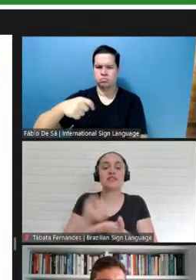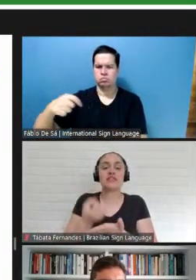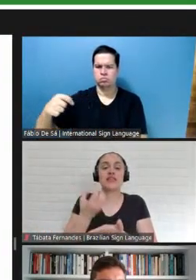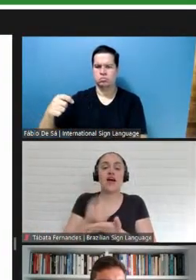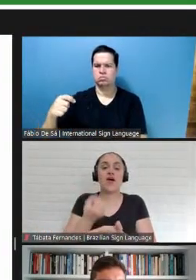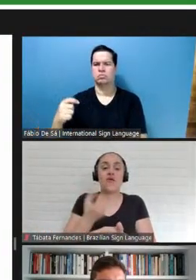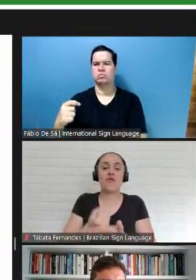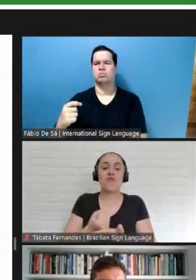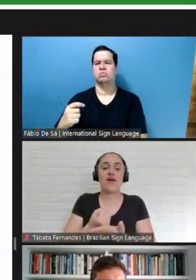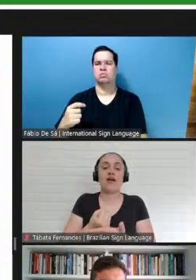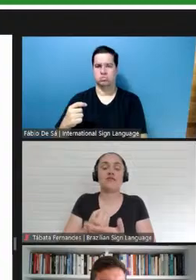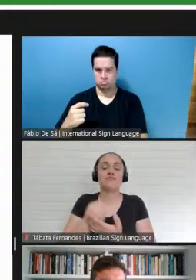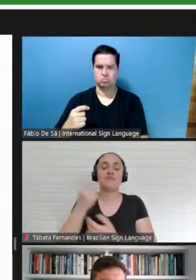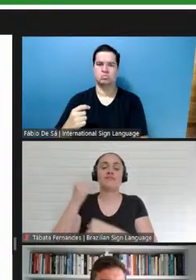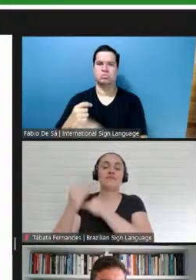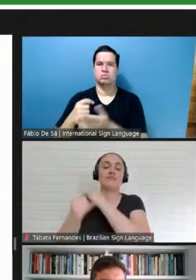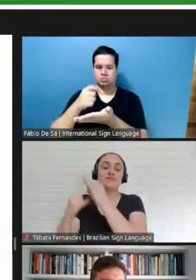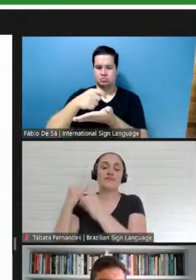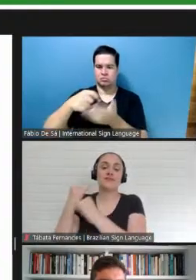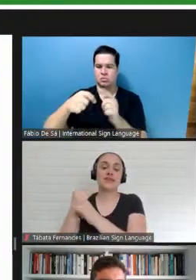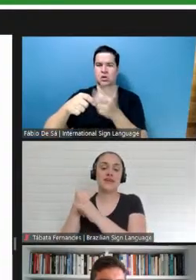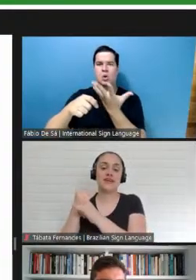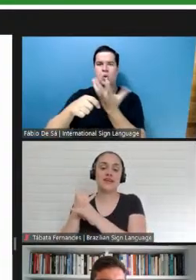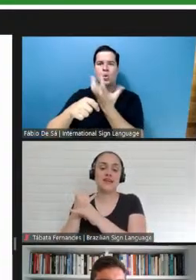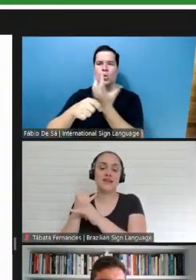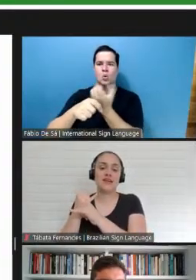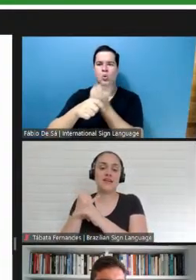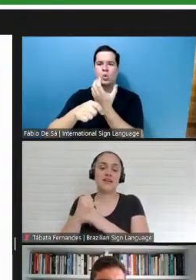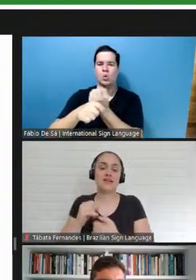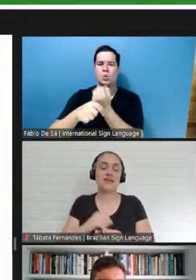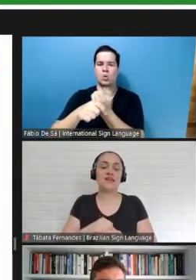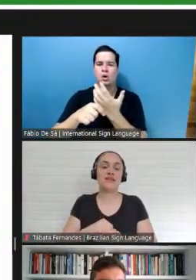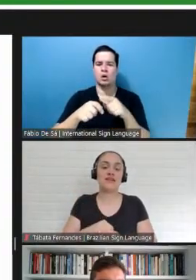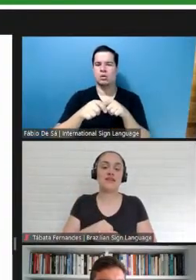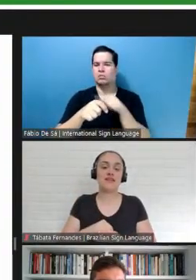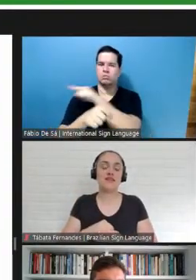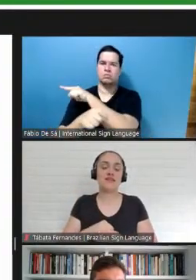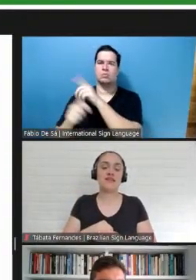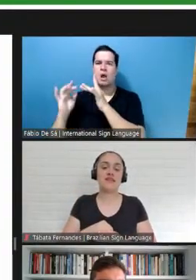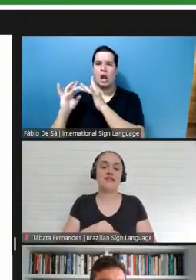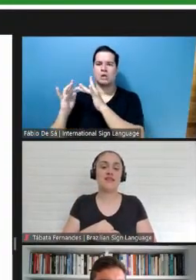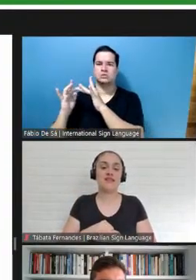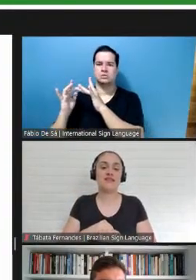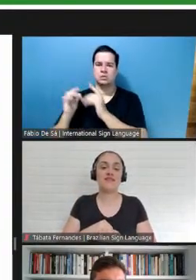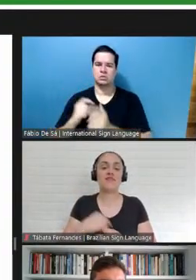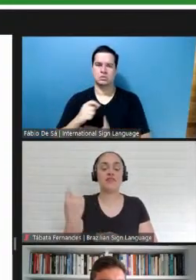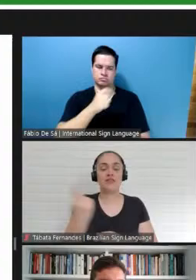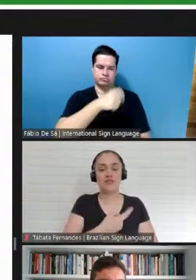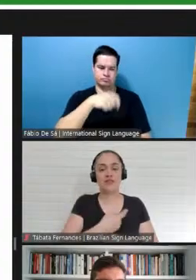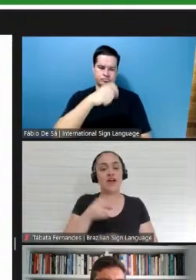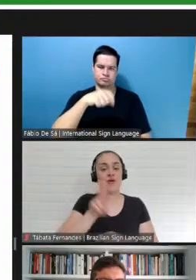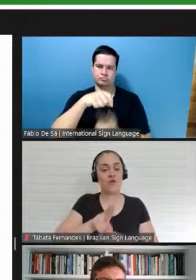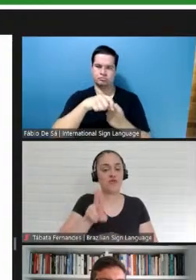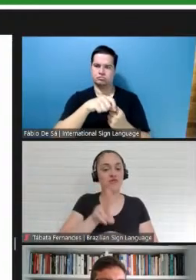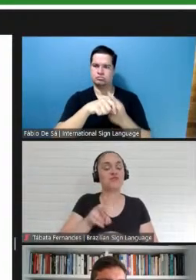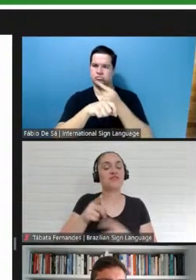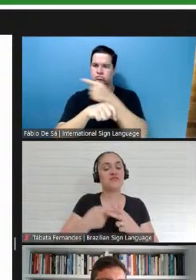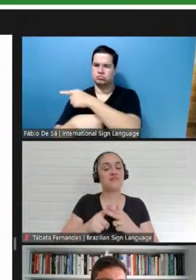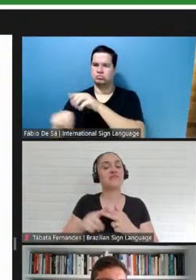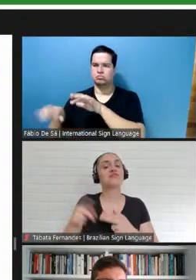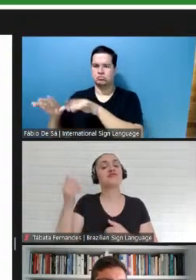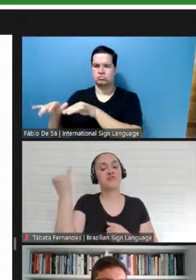time. So if I've got somebody with a learning disability, for example, it's a very useful tool for them. And it also syncs